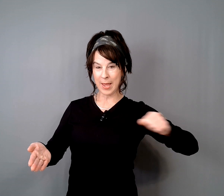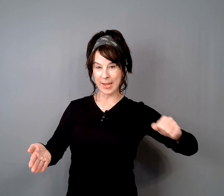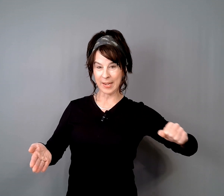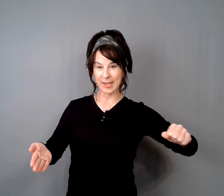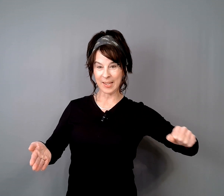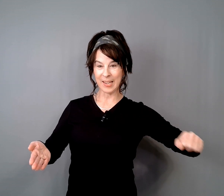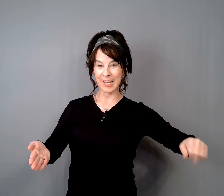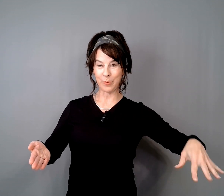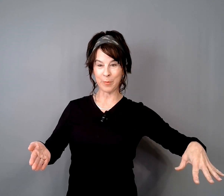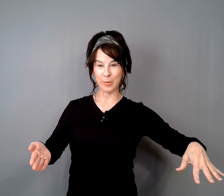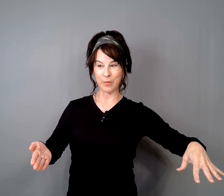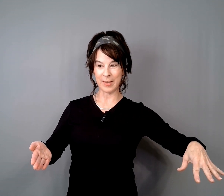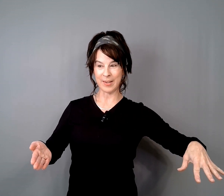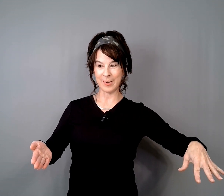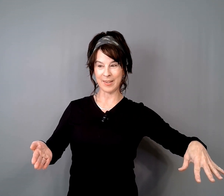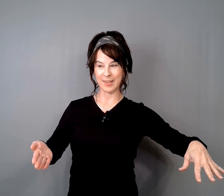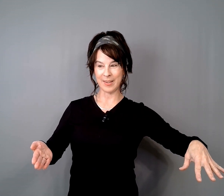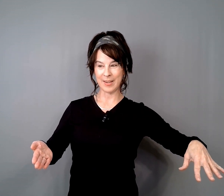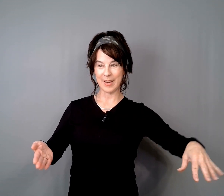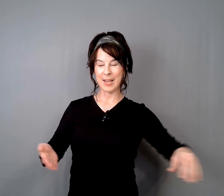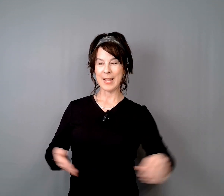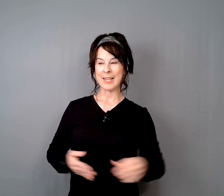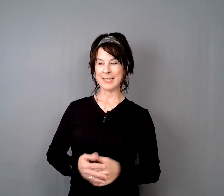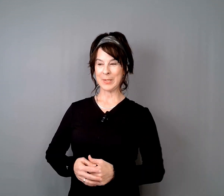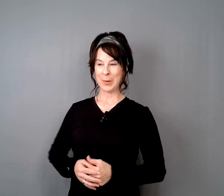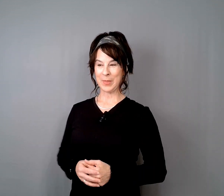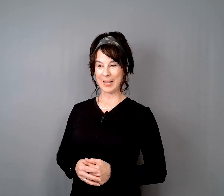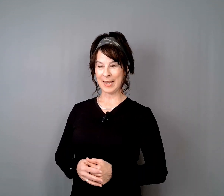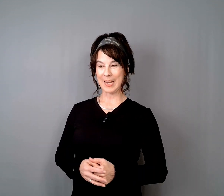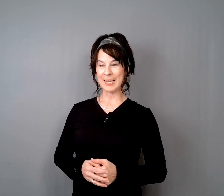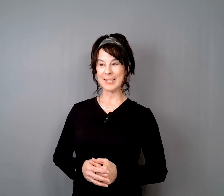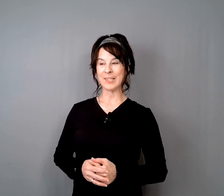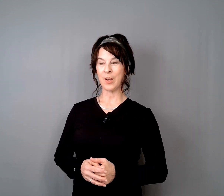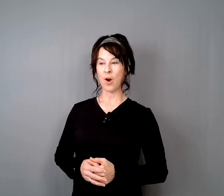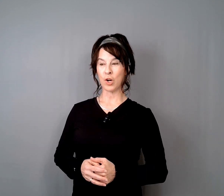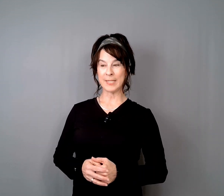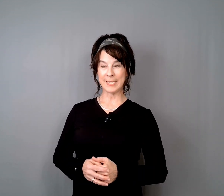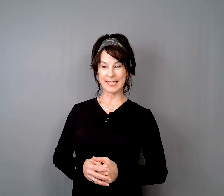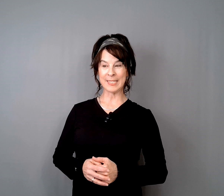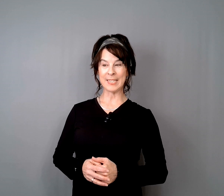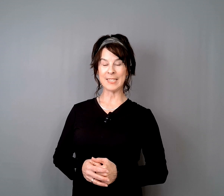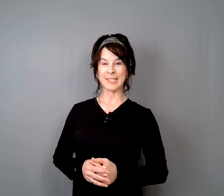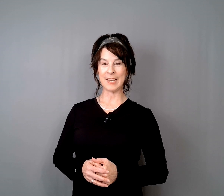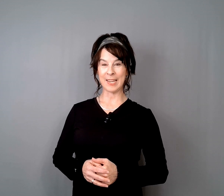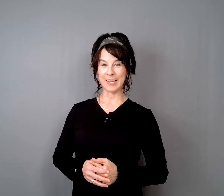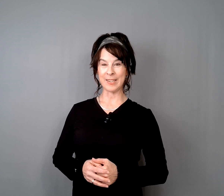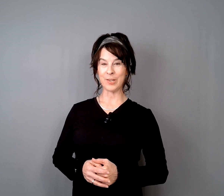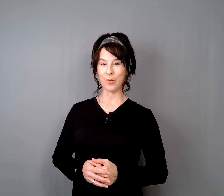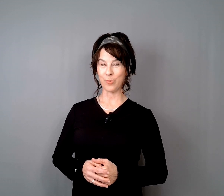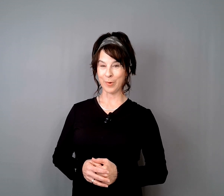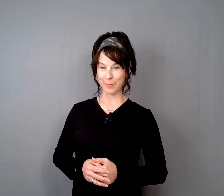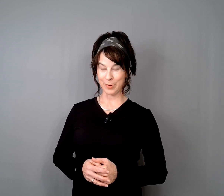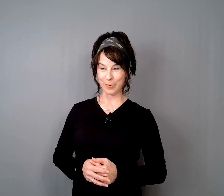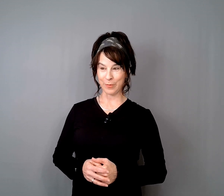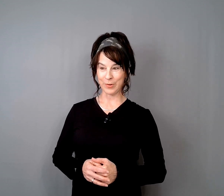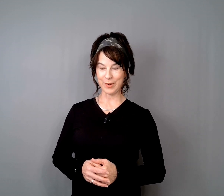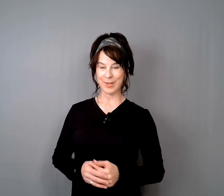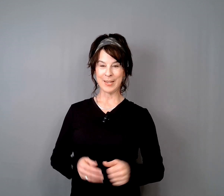away and remove it. So that line is are distant and removed.